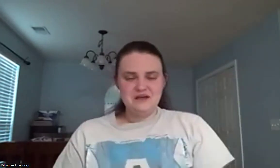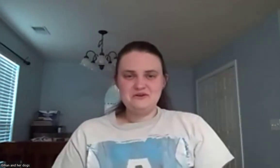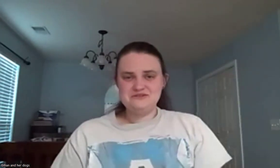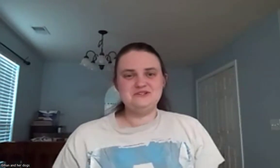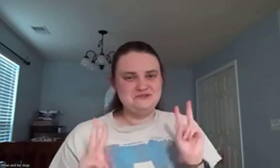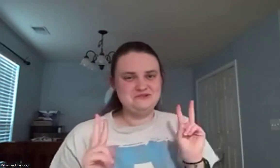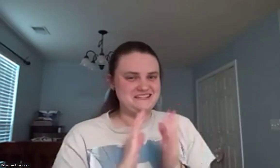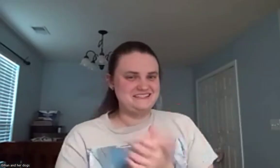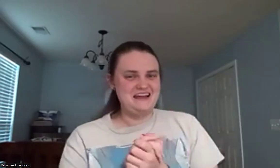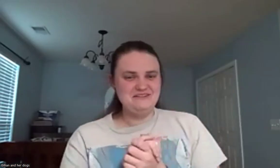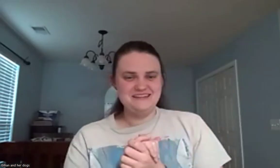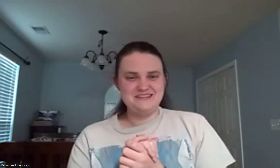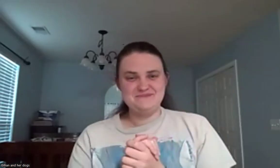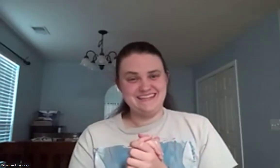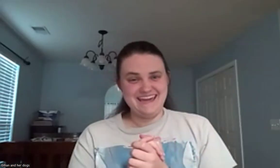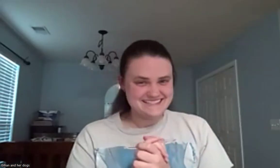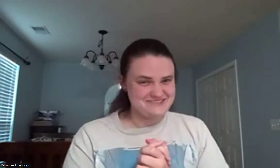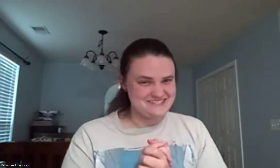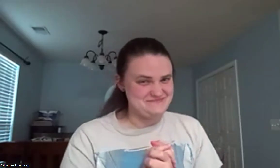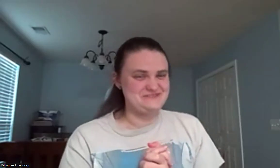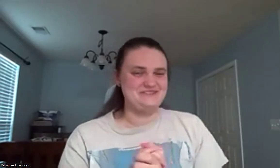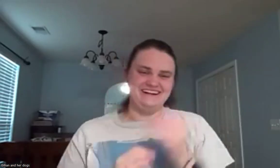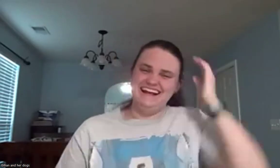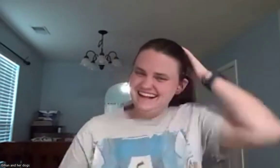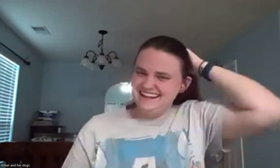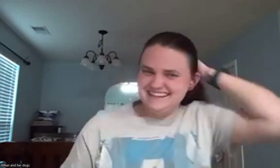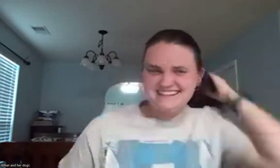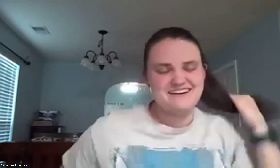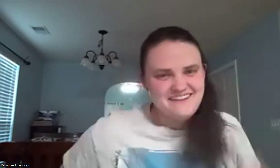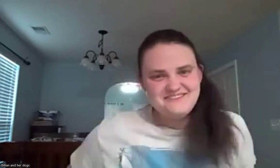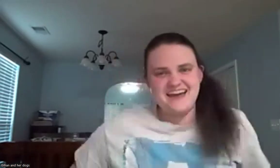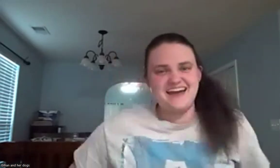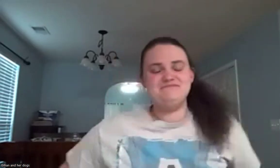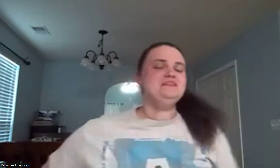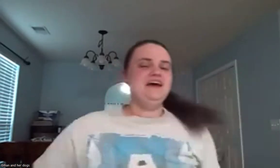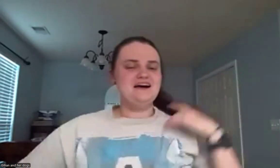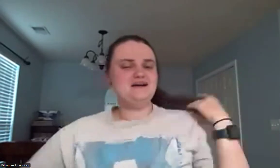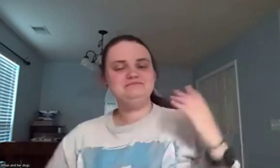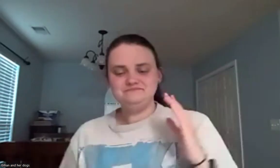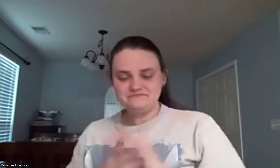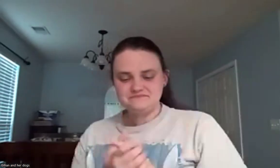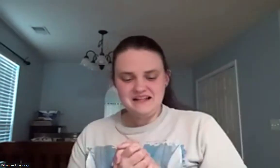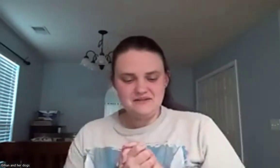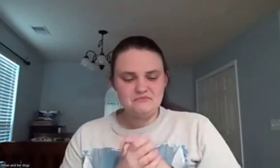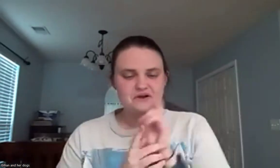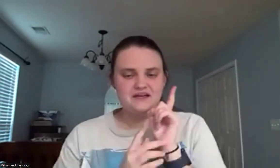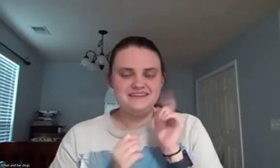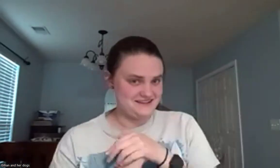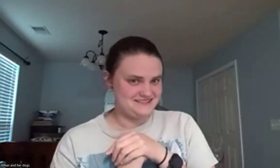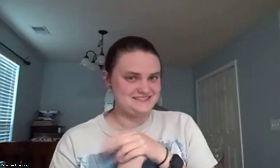Those are two new signs that I don't even think Miss Katie's ever seen before. So I love that. Um, but yes, so